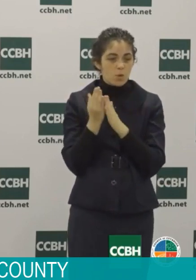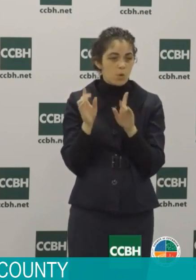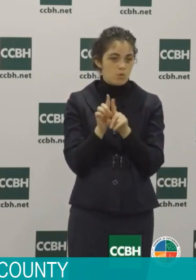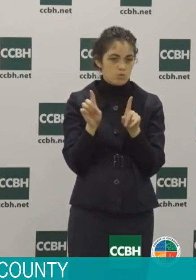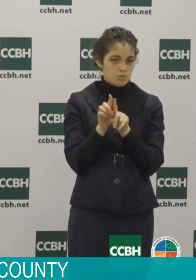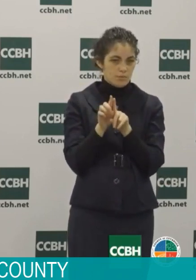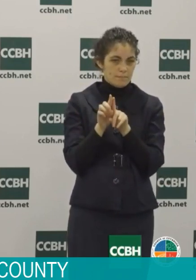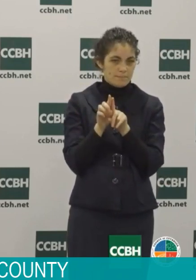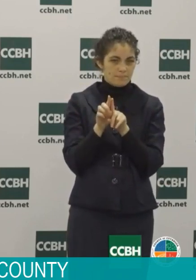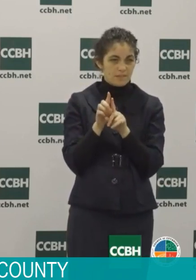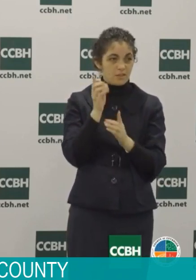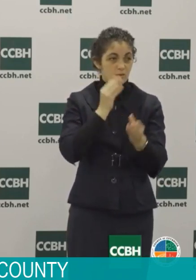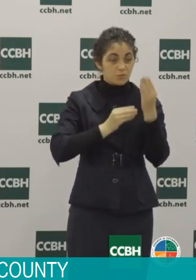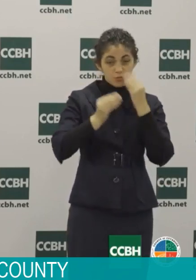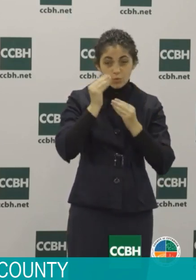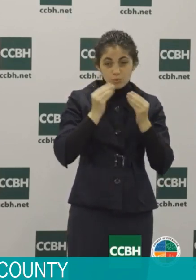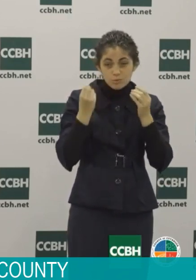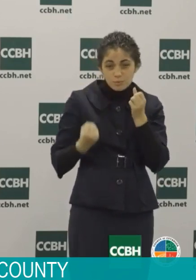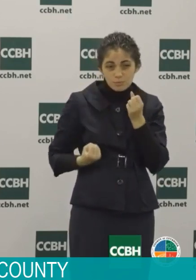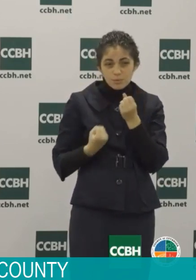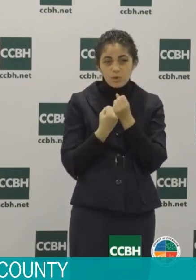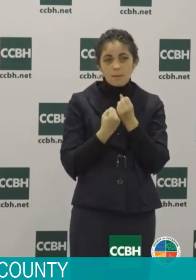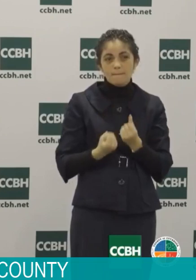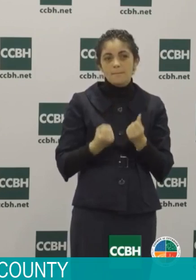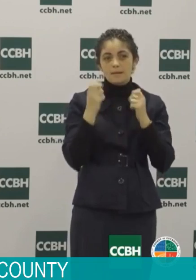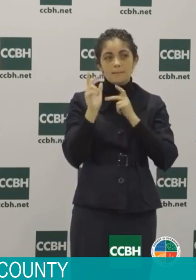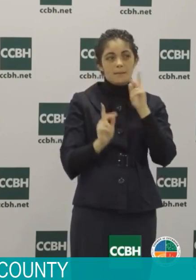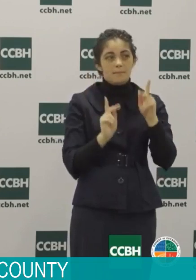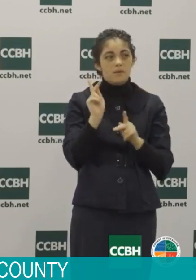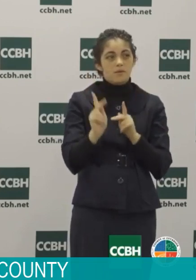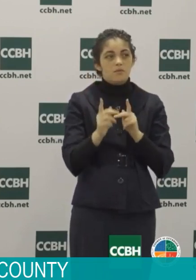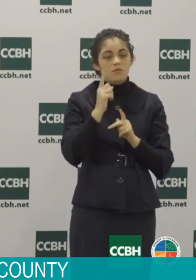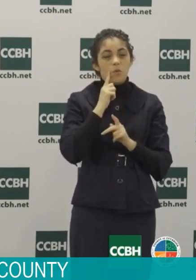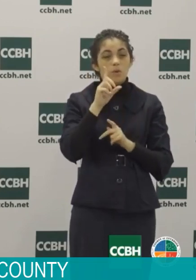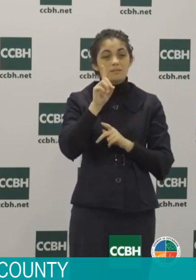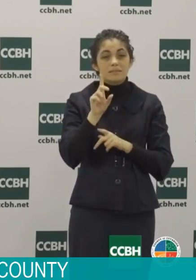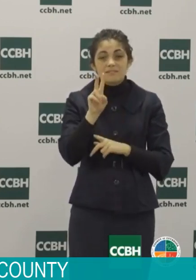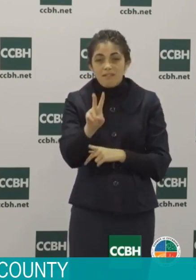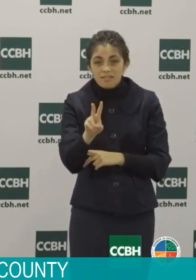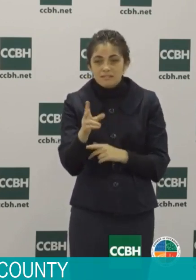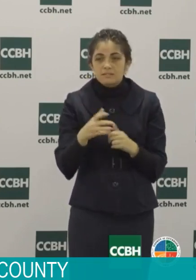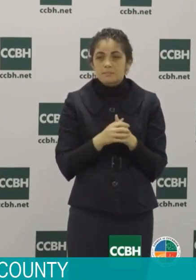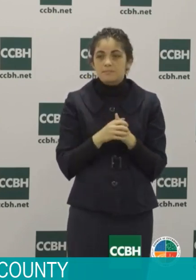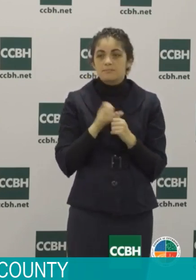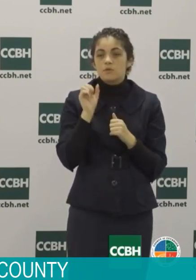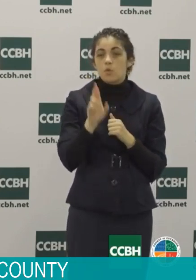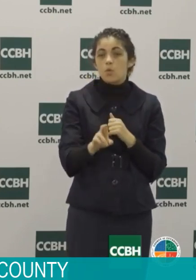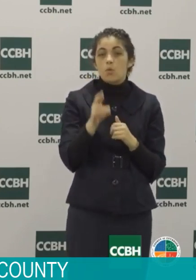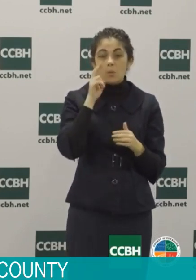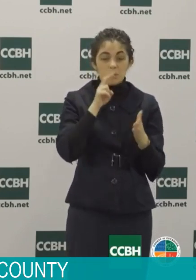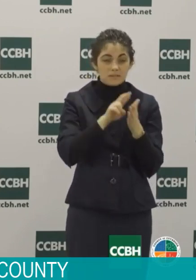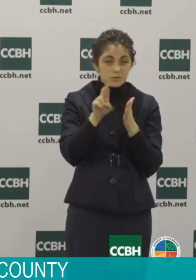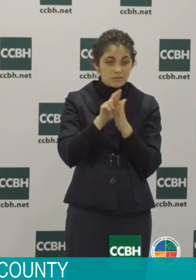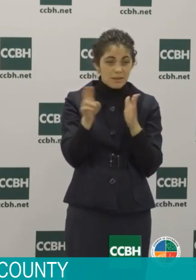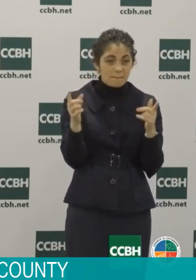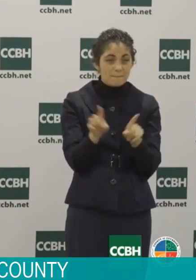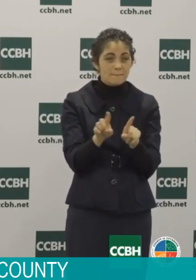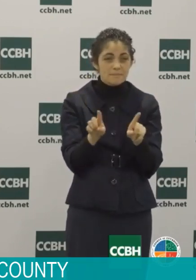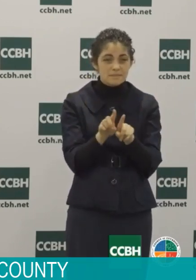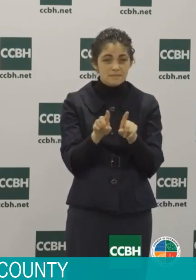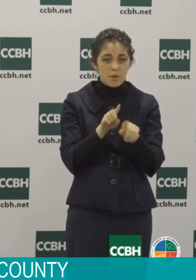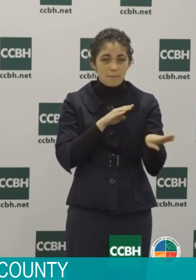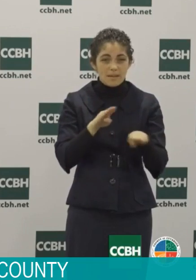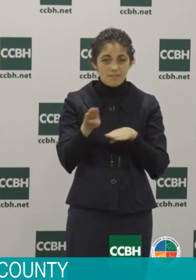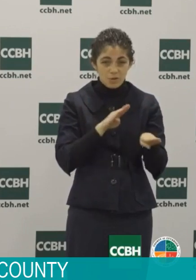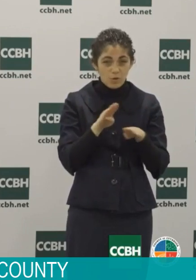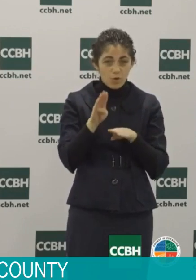frontline nutritional support, lots of people working in domestic violence and resources there, a lot of our behavioral health colleagues.